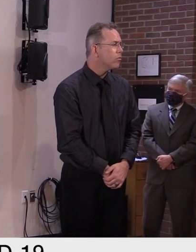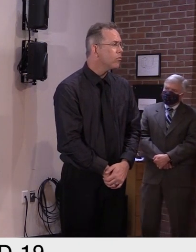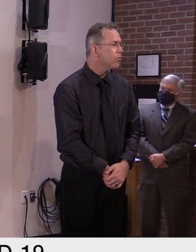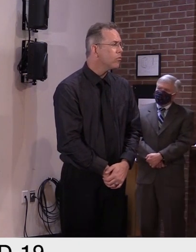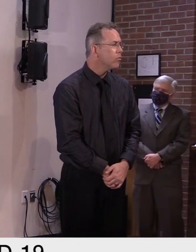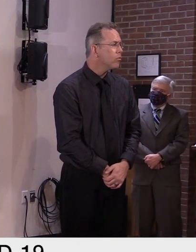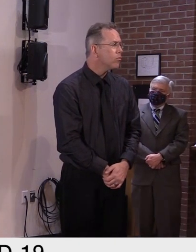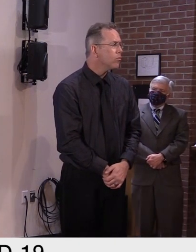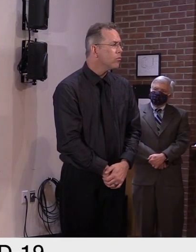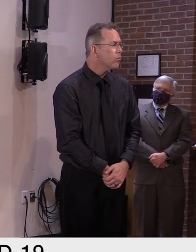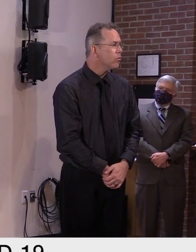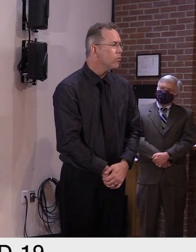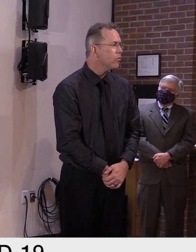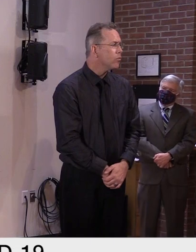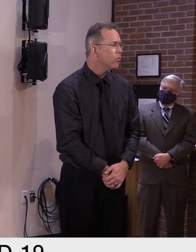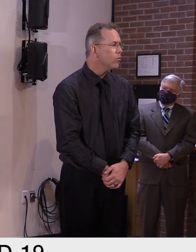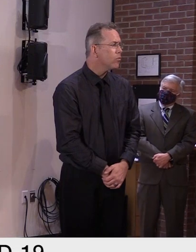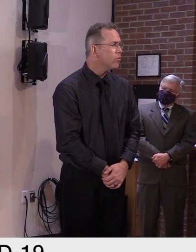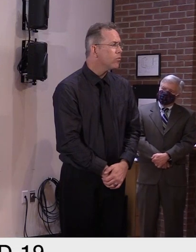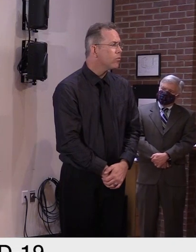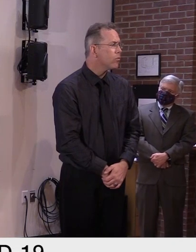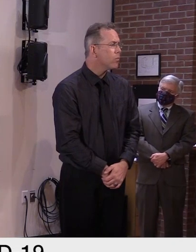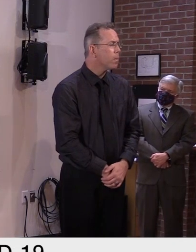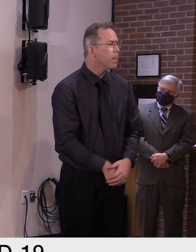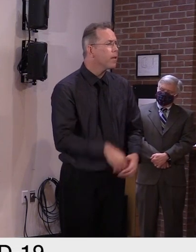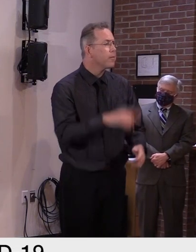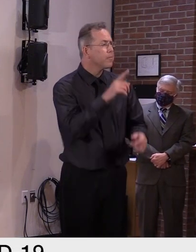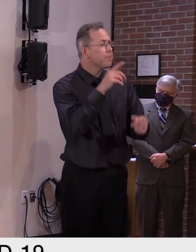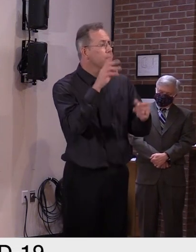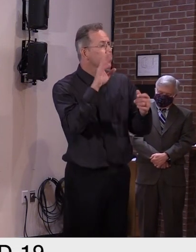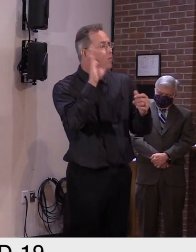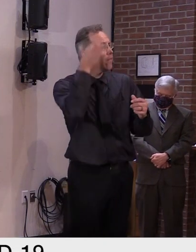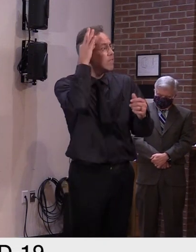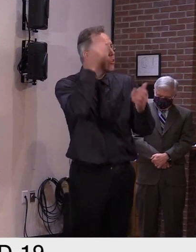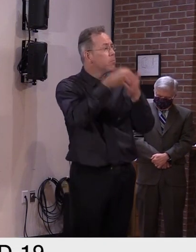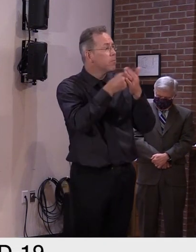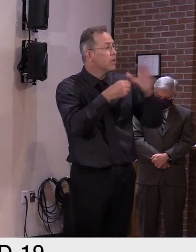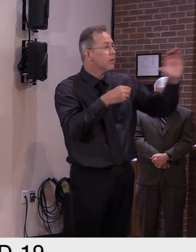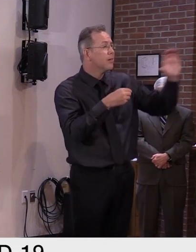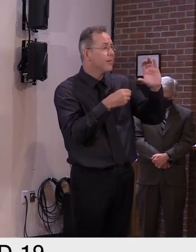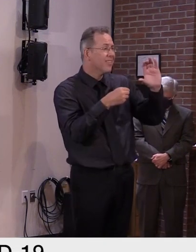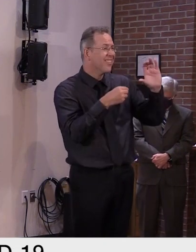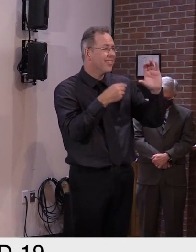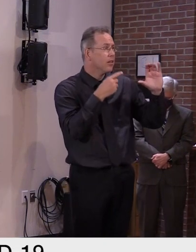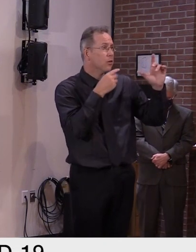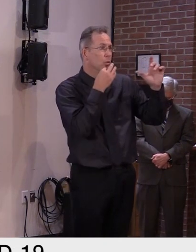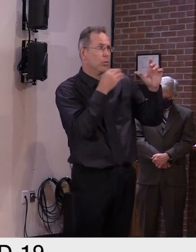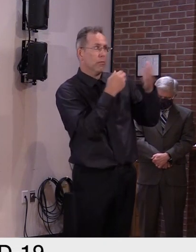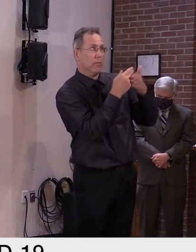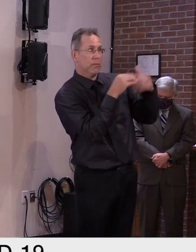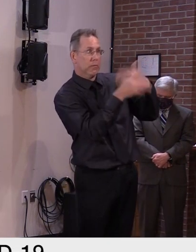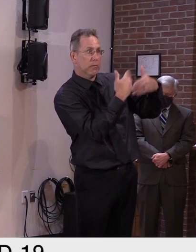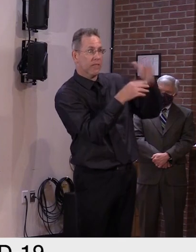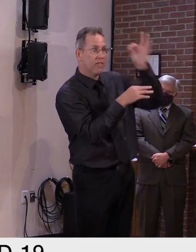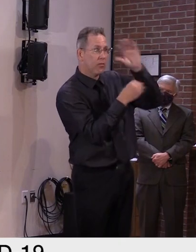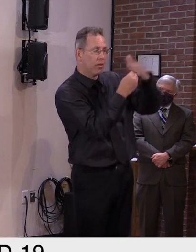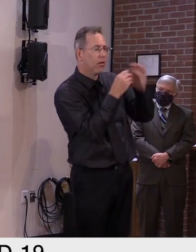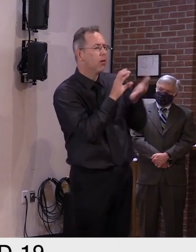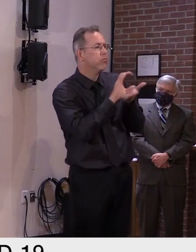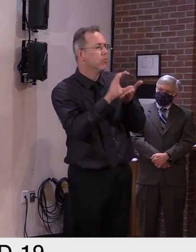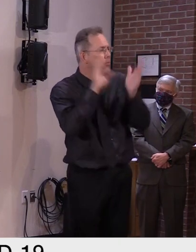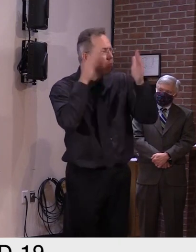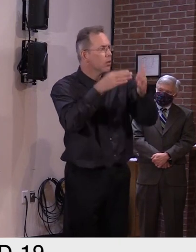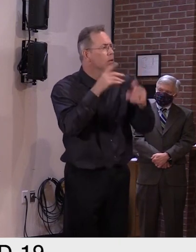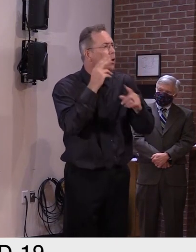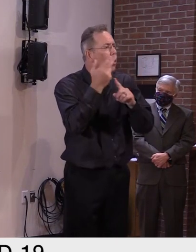versus restaurant versus something else? how do you anticipate it being divvied out? Yeah, I'm going to